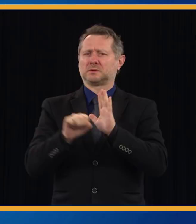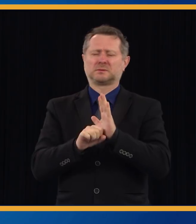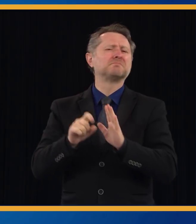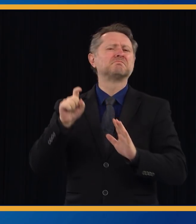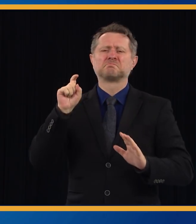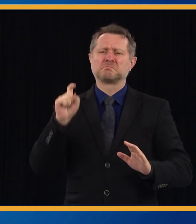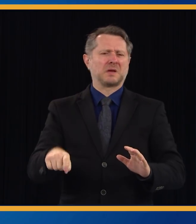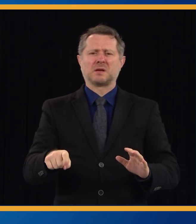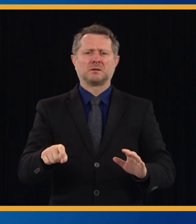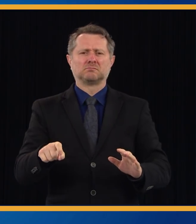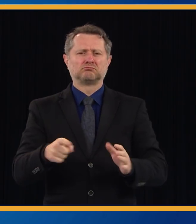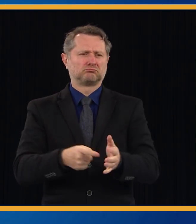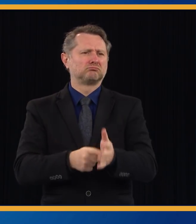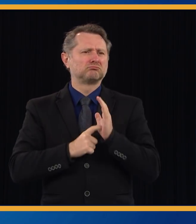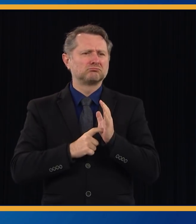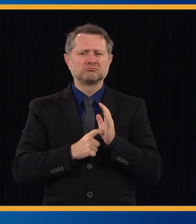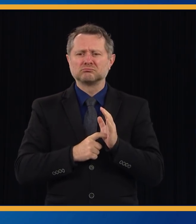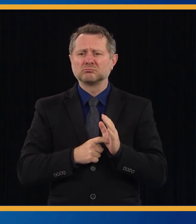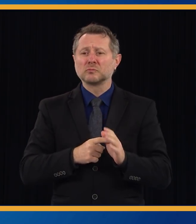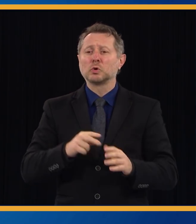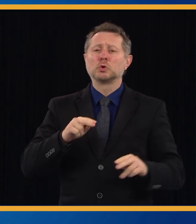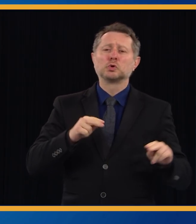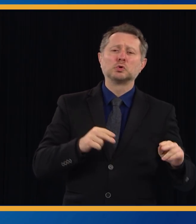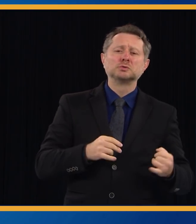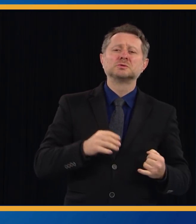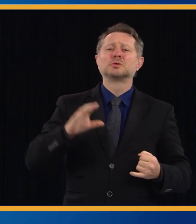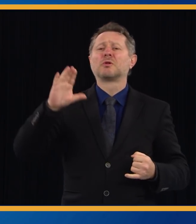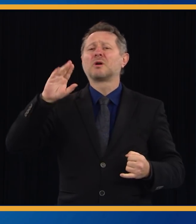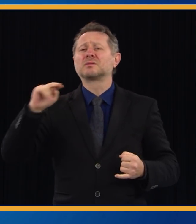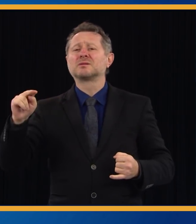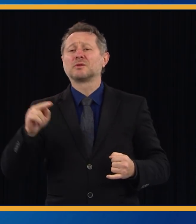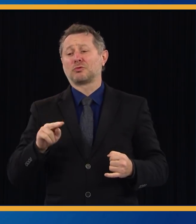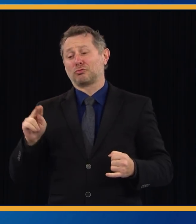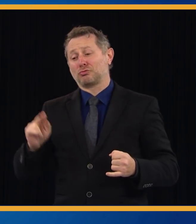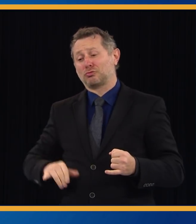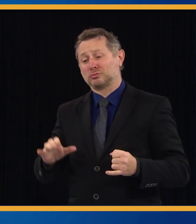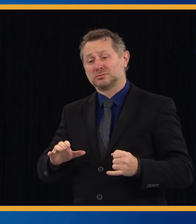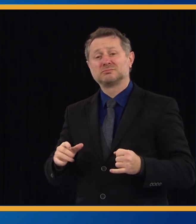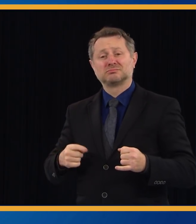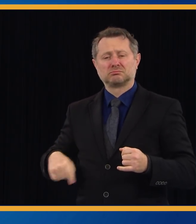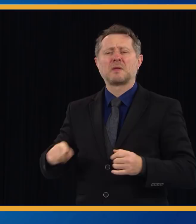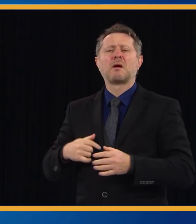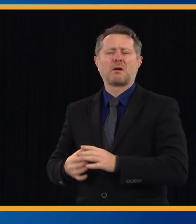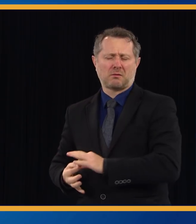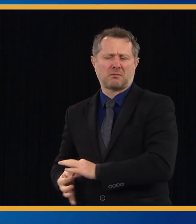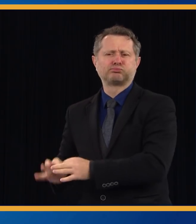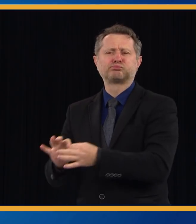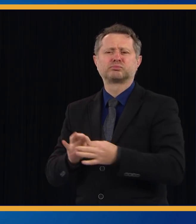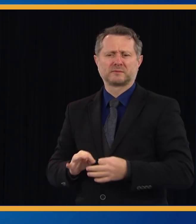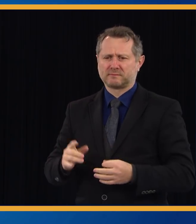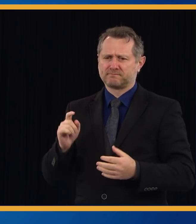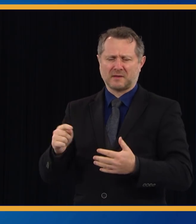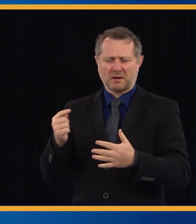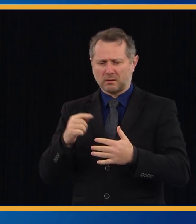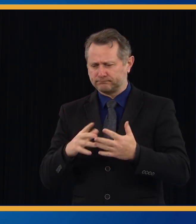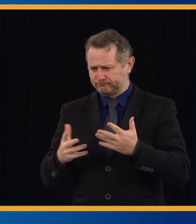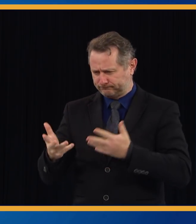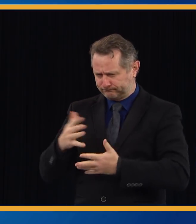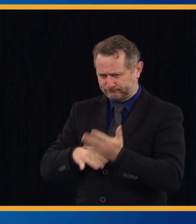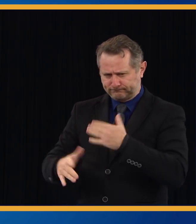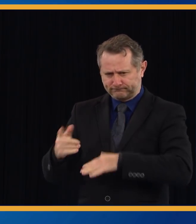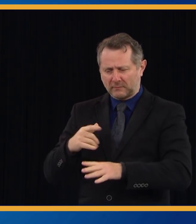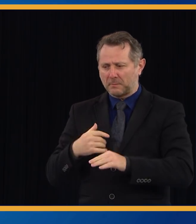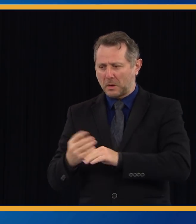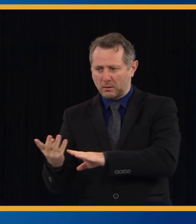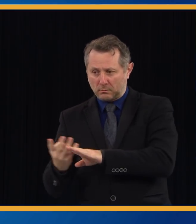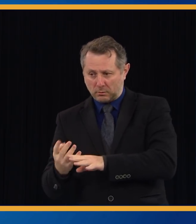because the New Jersey, Connecticut, New York City area is basically very intermixed. People are going and coming. They live in